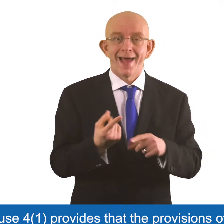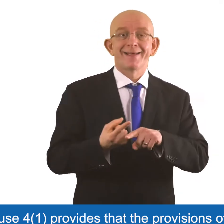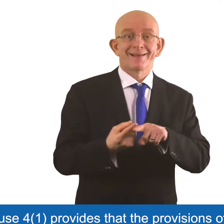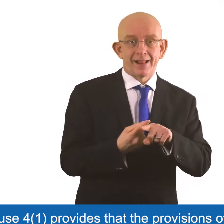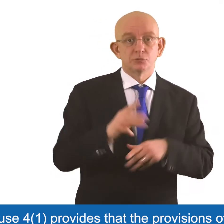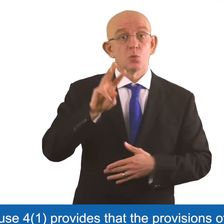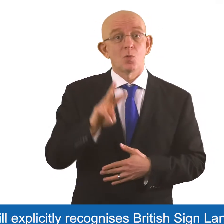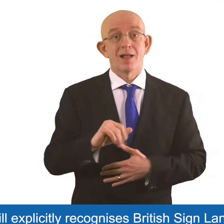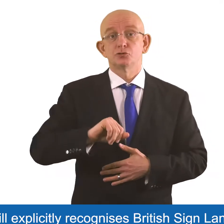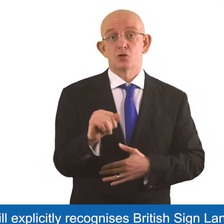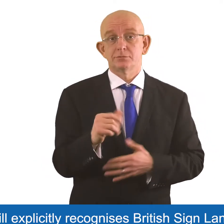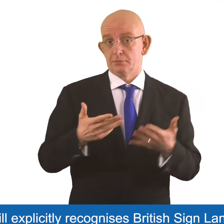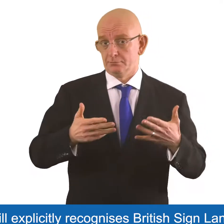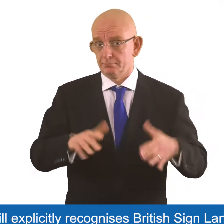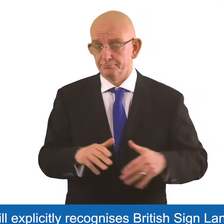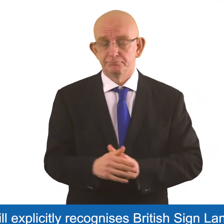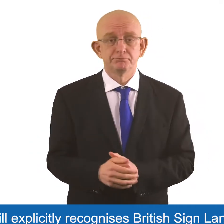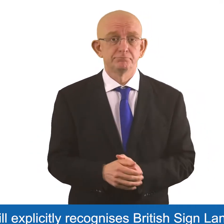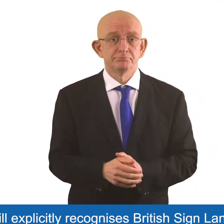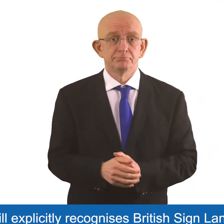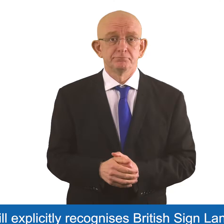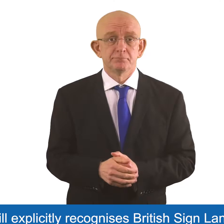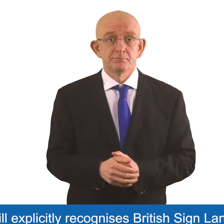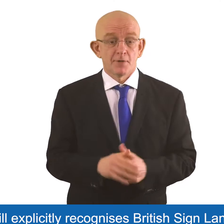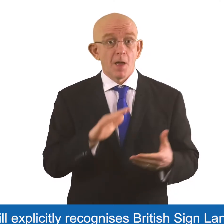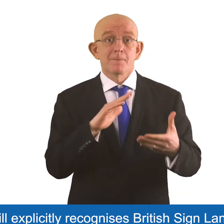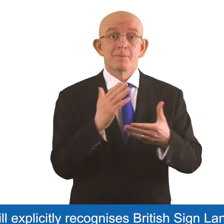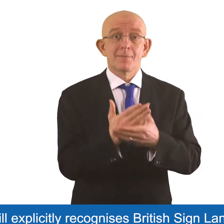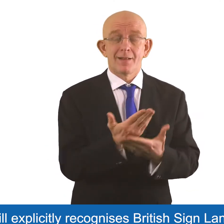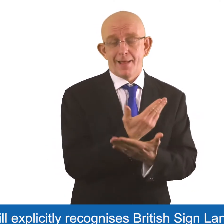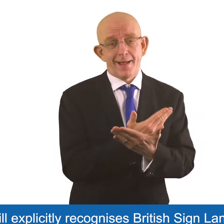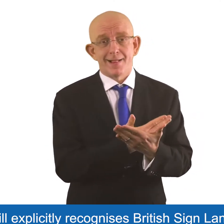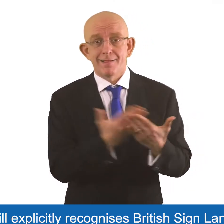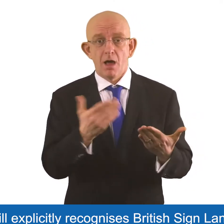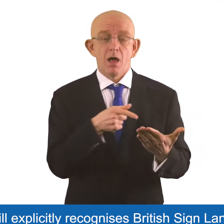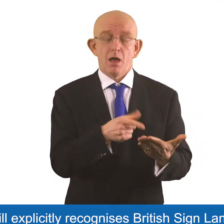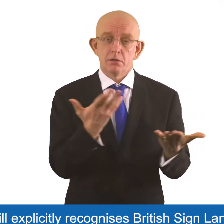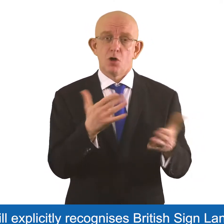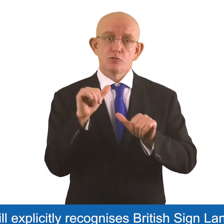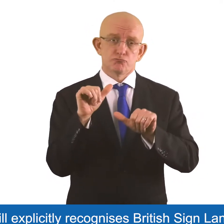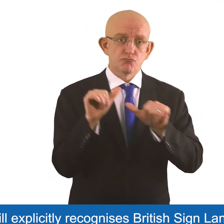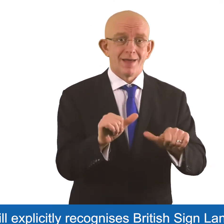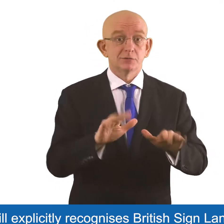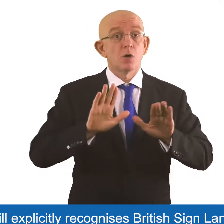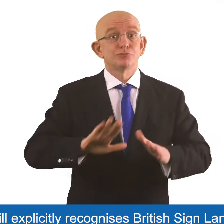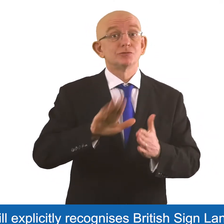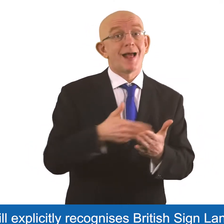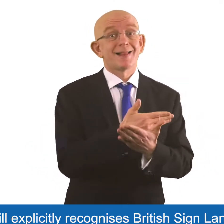Scotland only. The bill explicitly recognises British Sign Language as a language of England and Wales